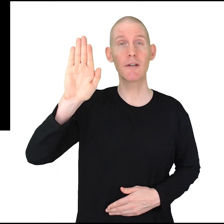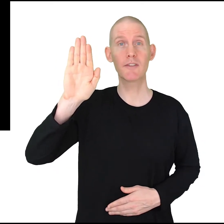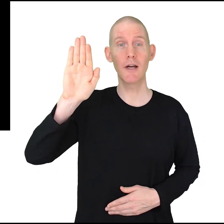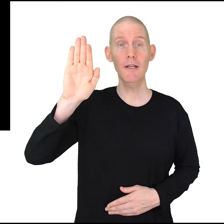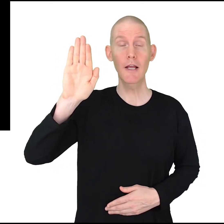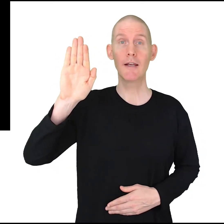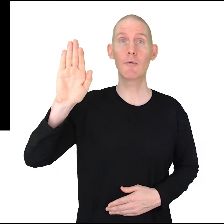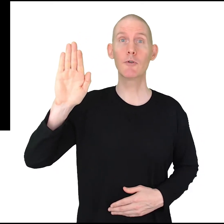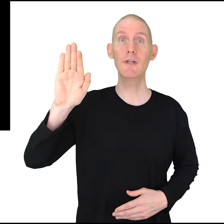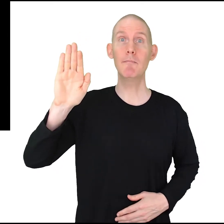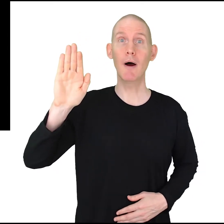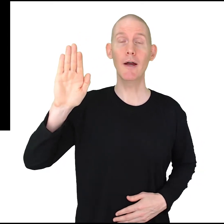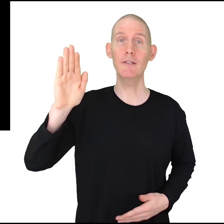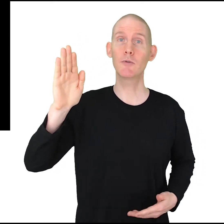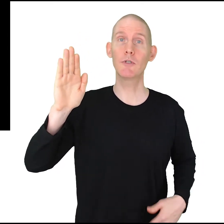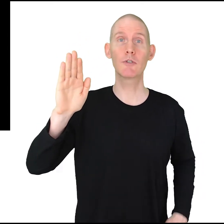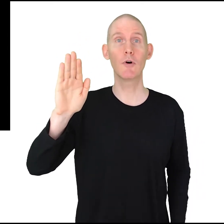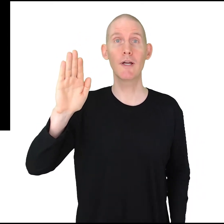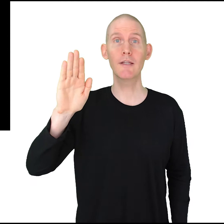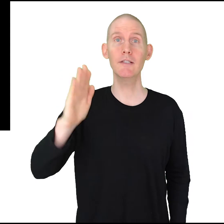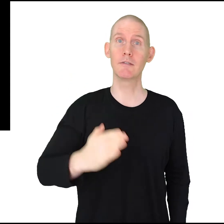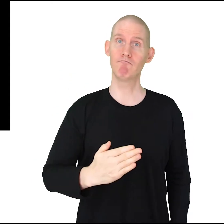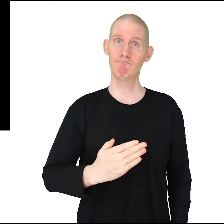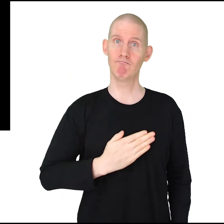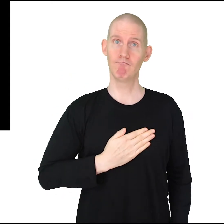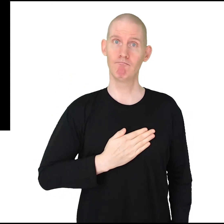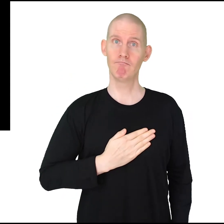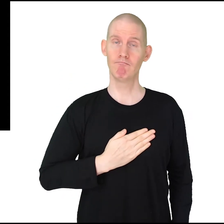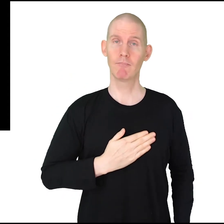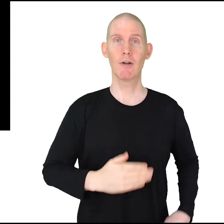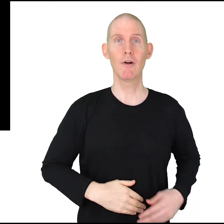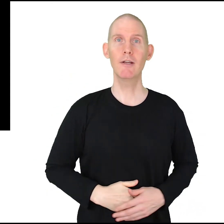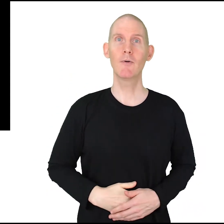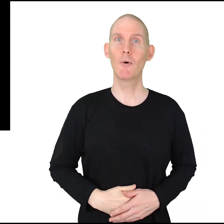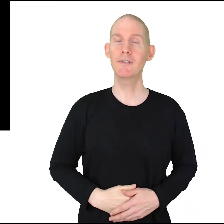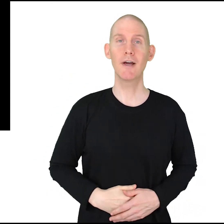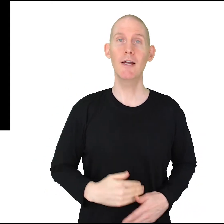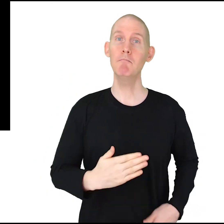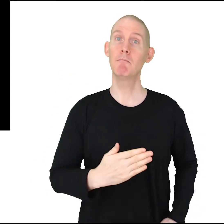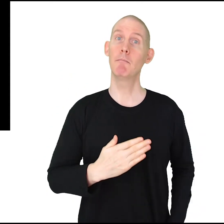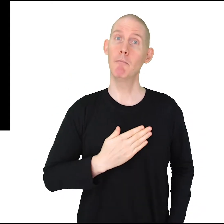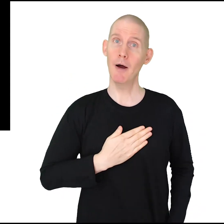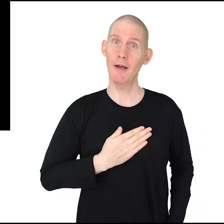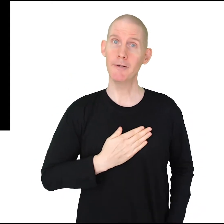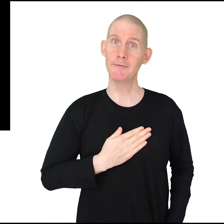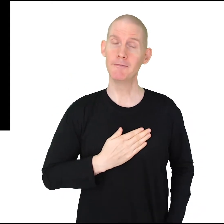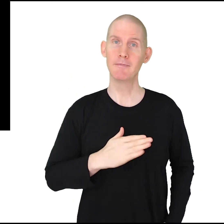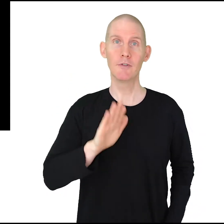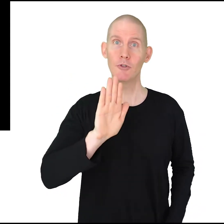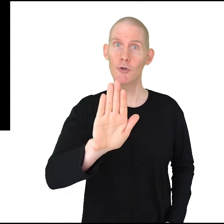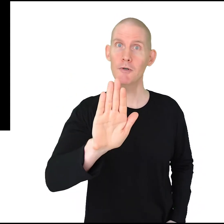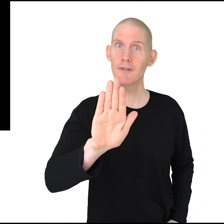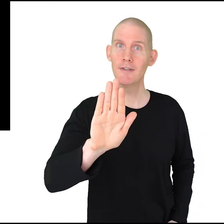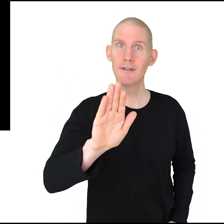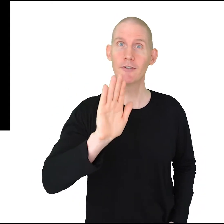alongside. Now we're doing my, so we just go like this. All right, one time, my. You,